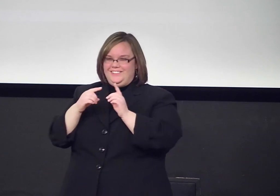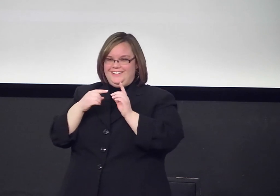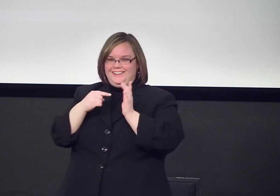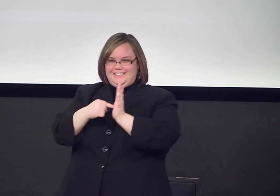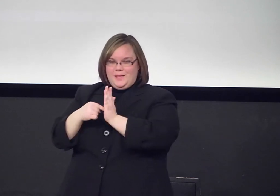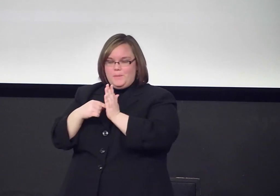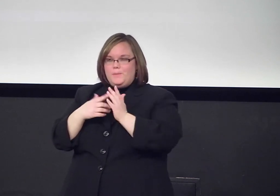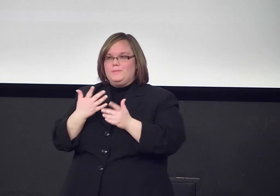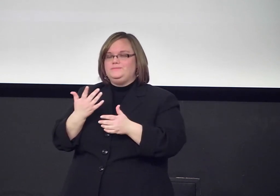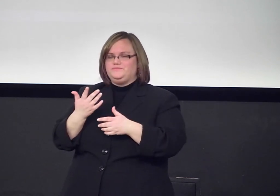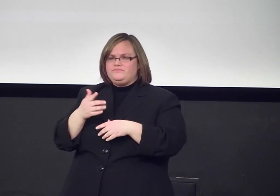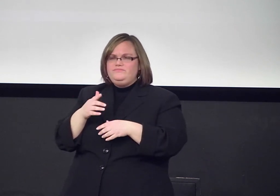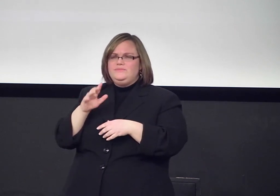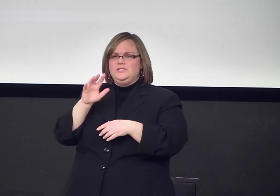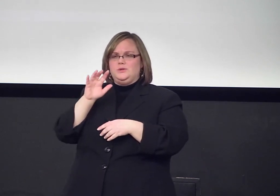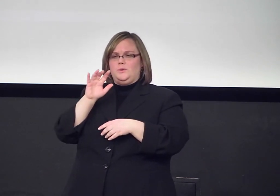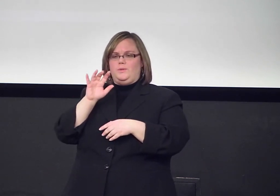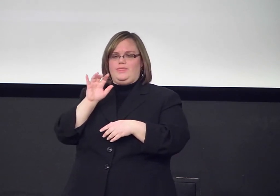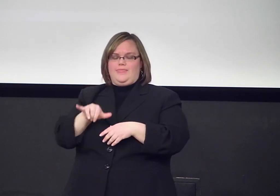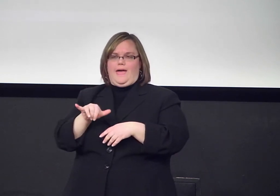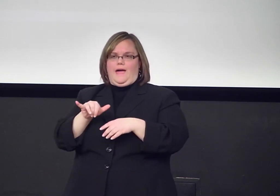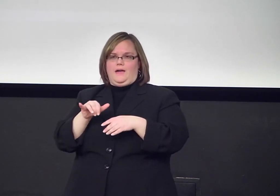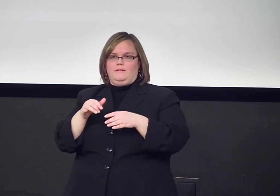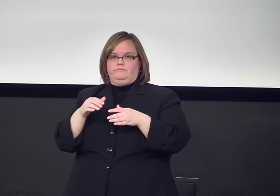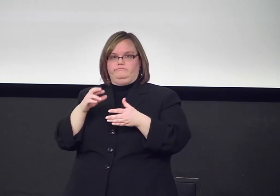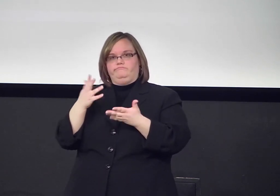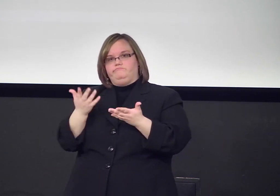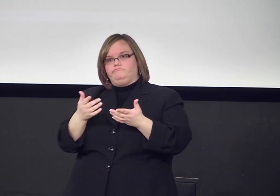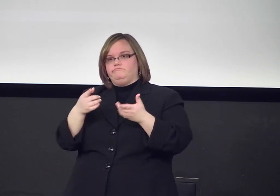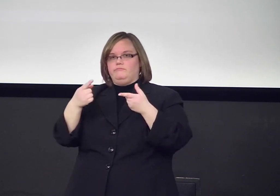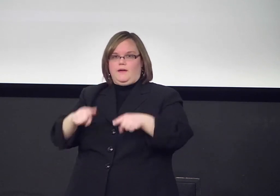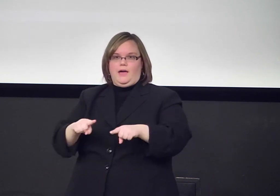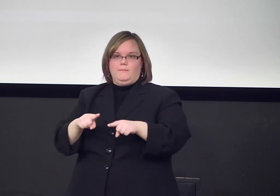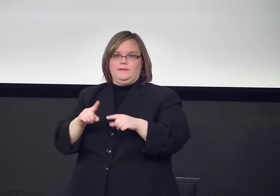have it right there, or they forget to have it available.